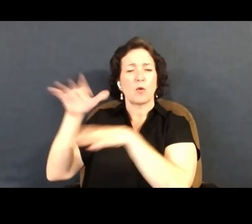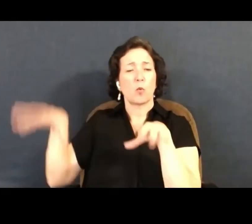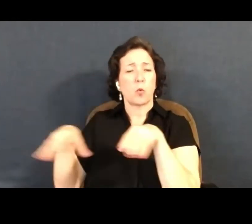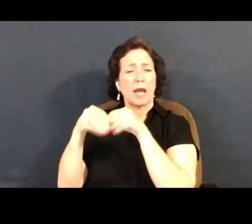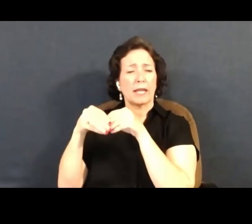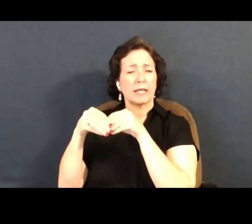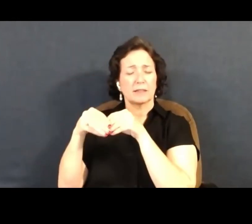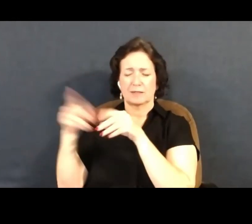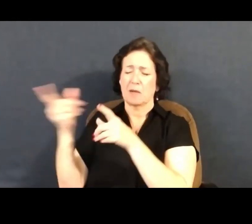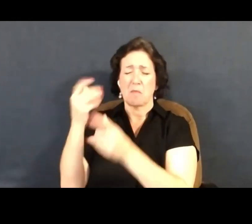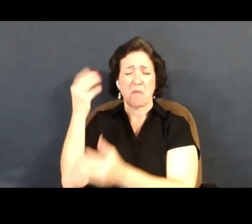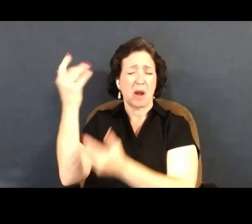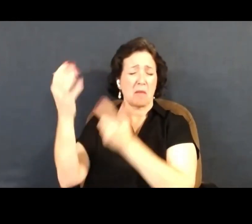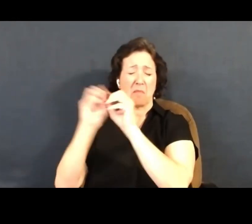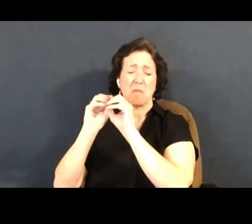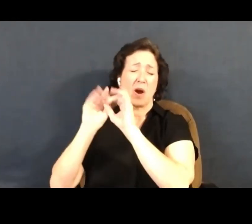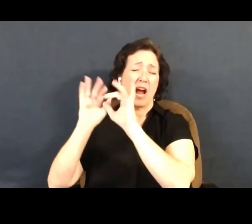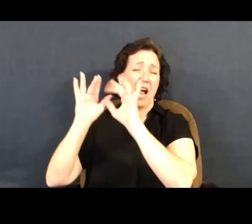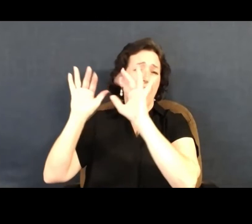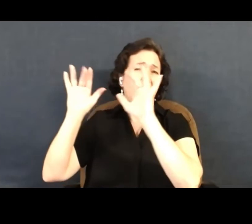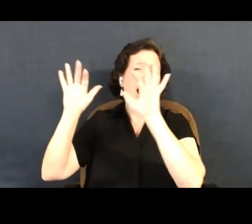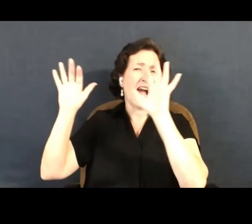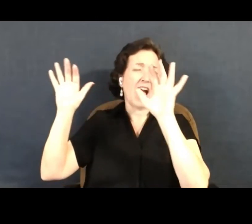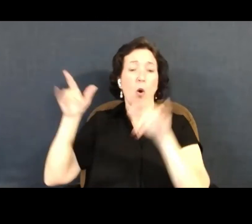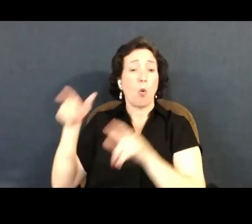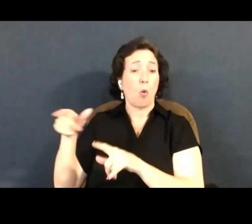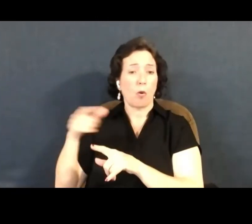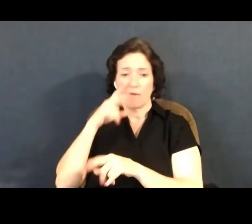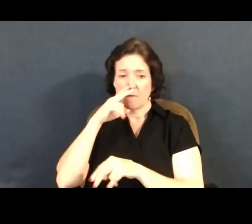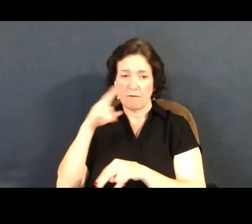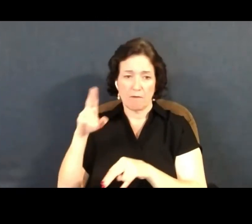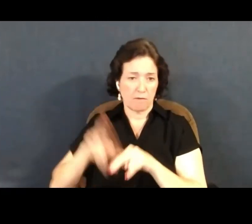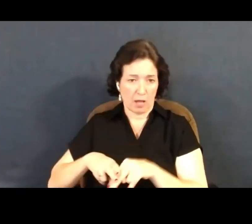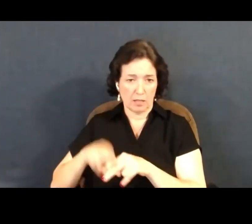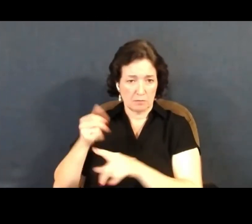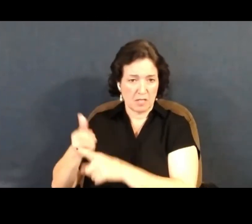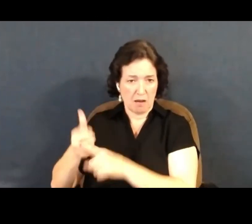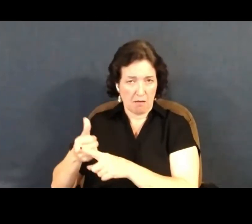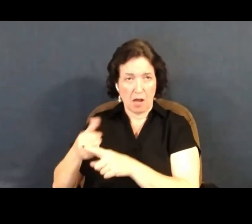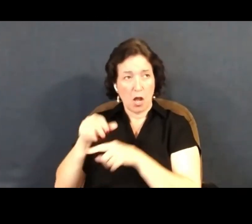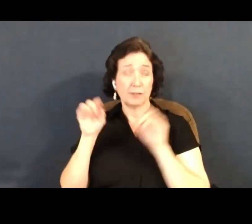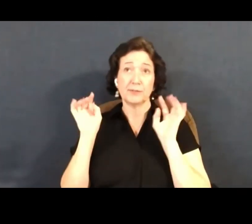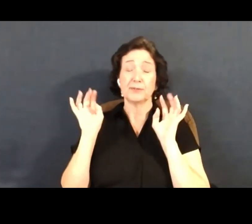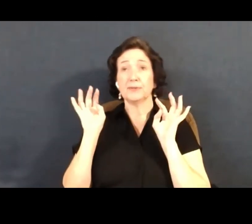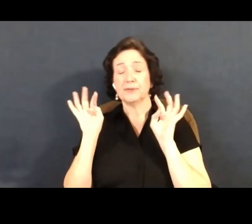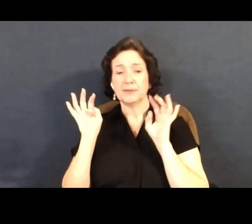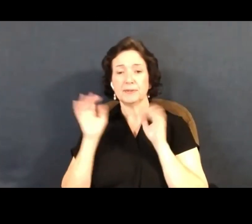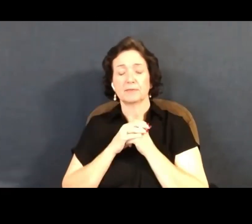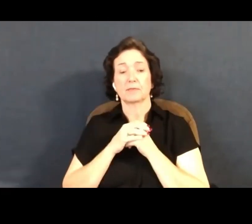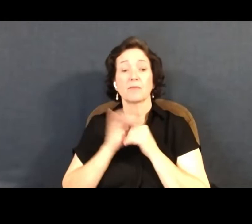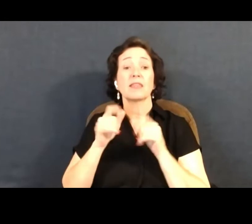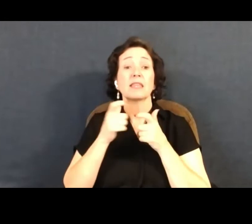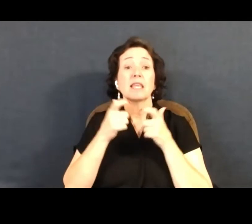brightly, it had never had so much fun. And all the while, they waited in the big house